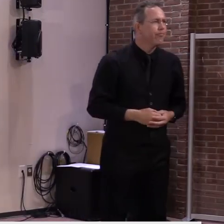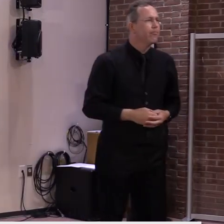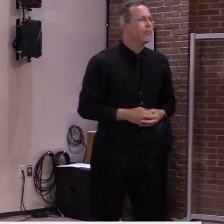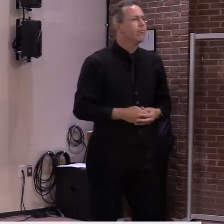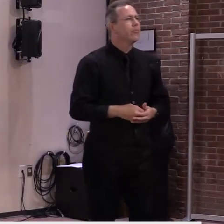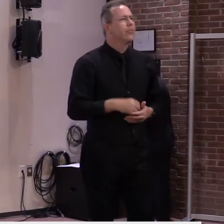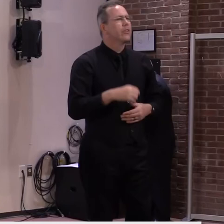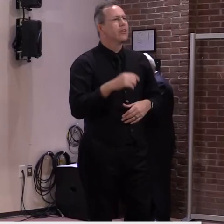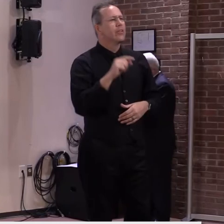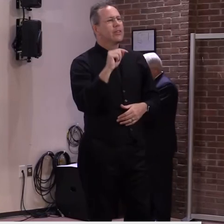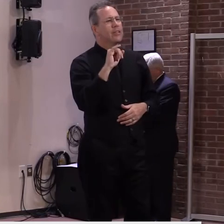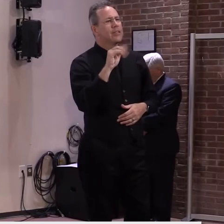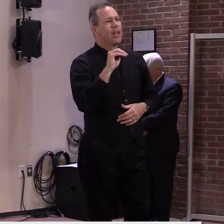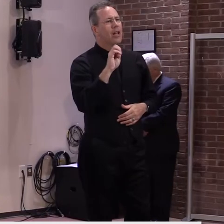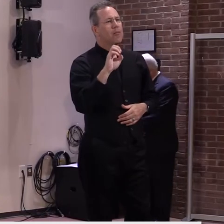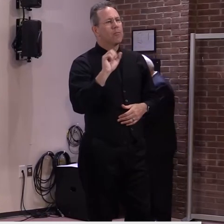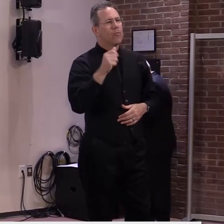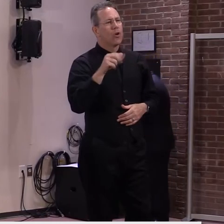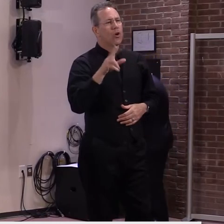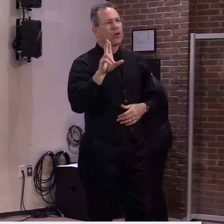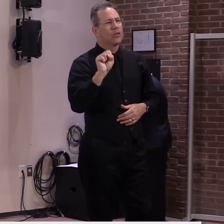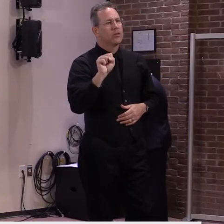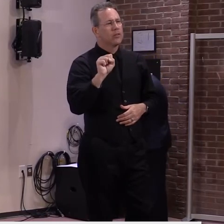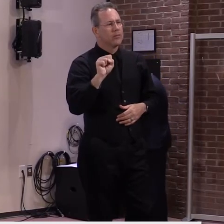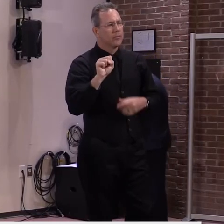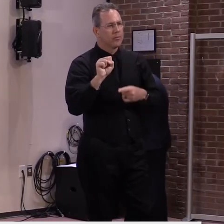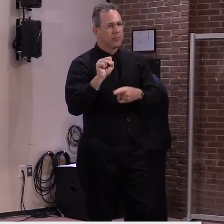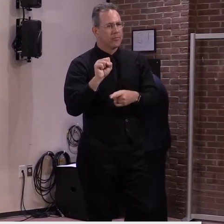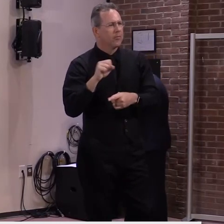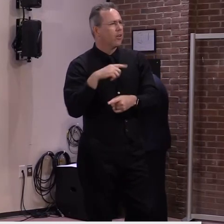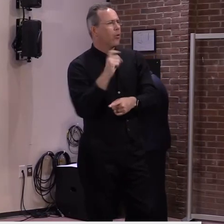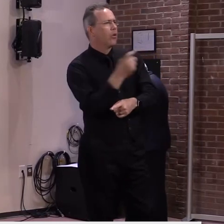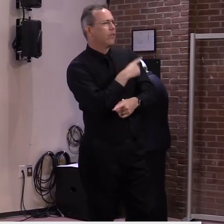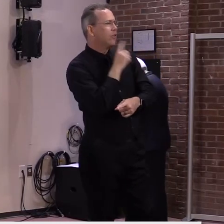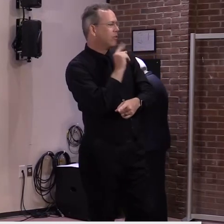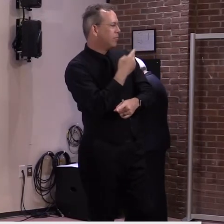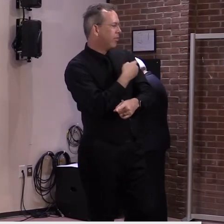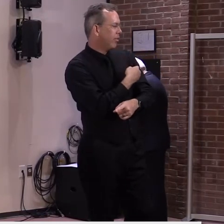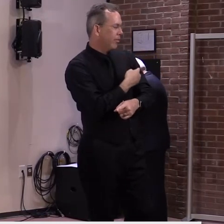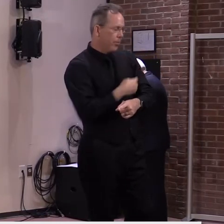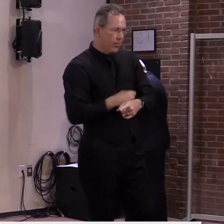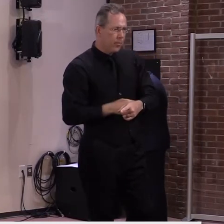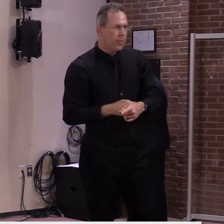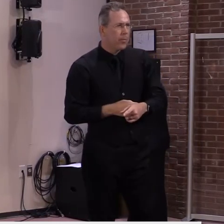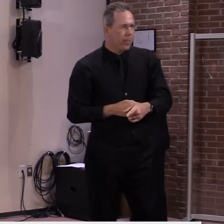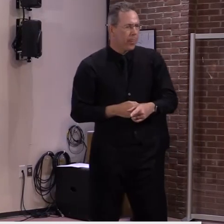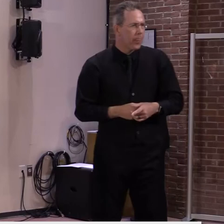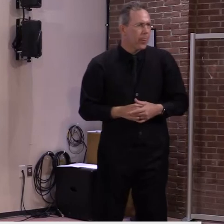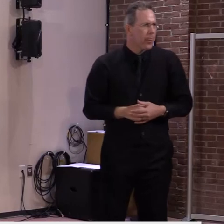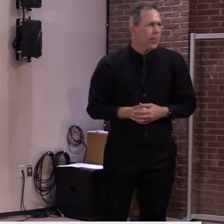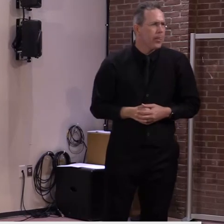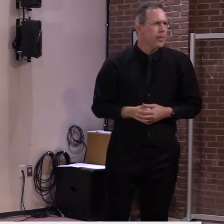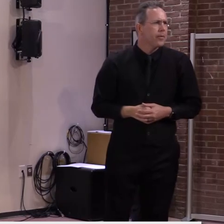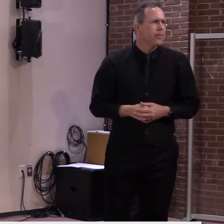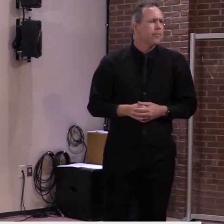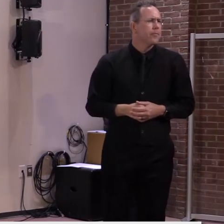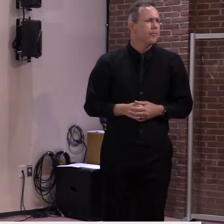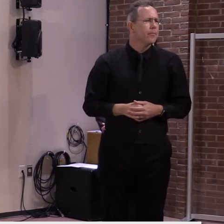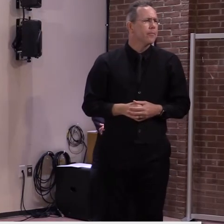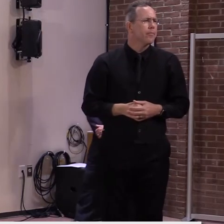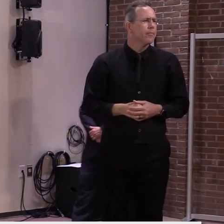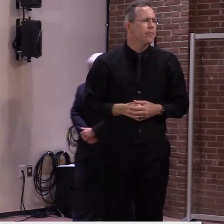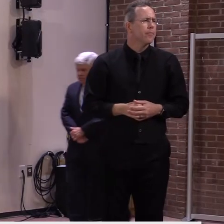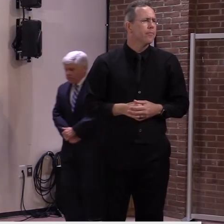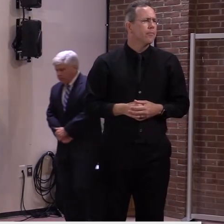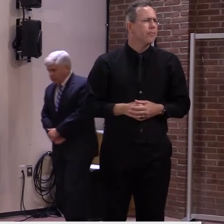Yes, this is also a question for Secretary Smith. You said today that the residency requirement to get a vaccine would be lifted